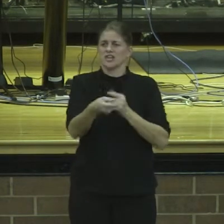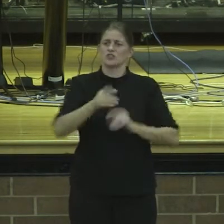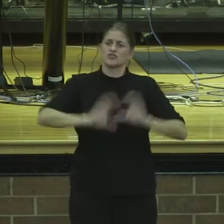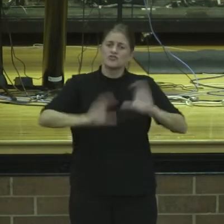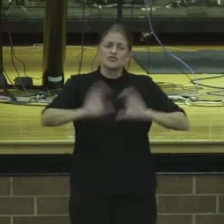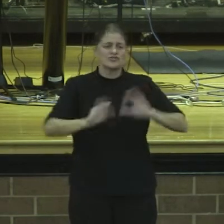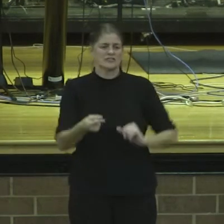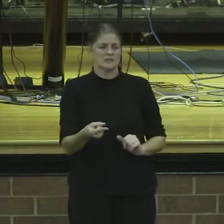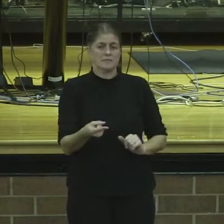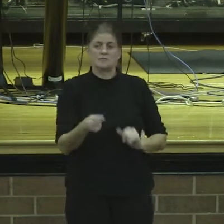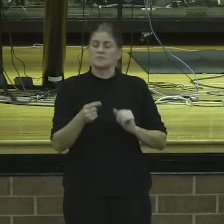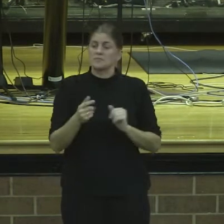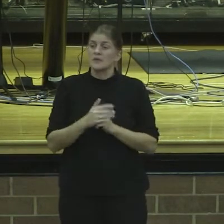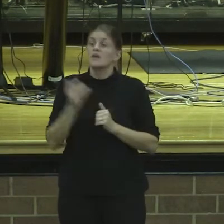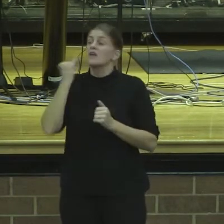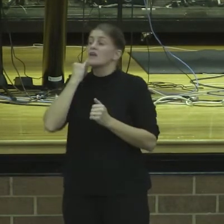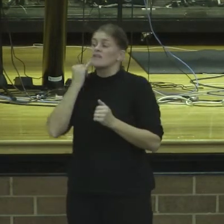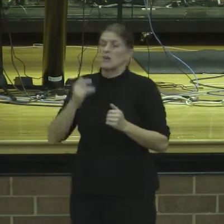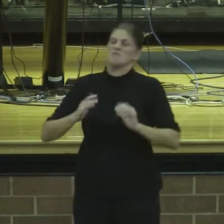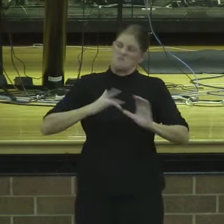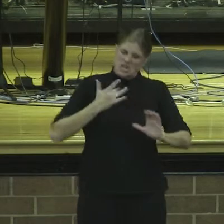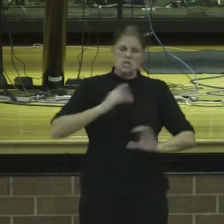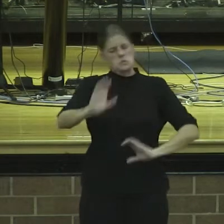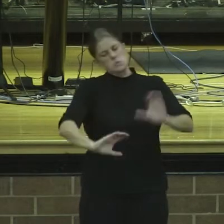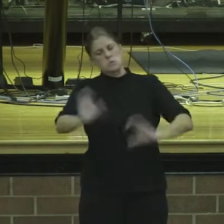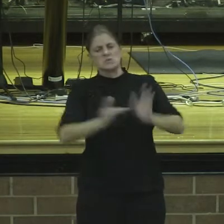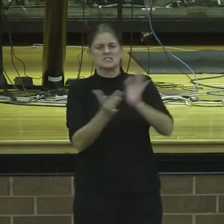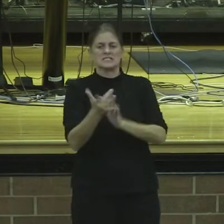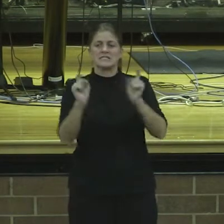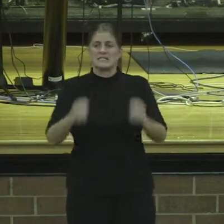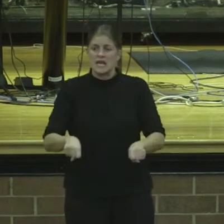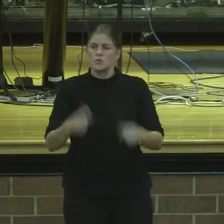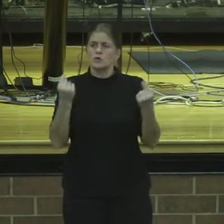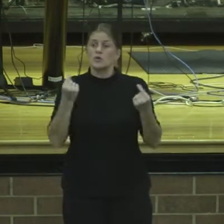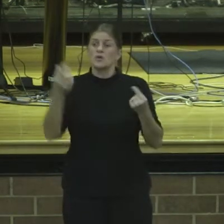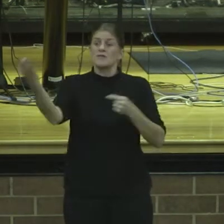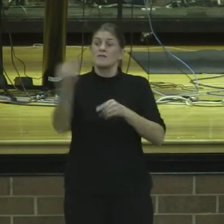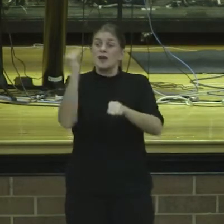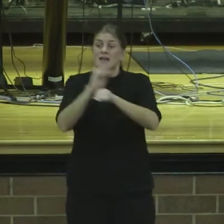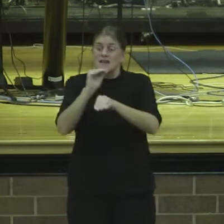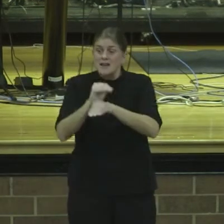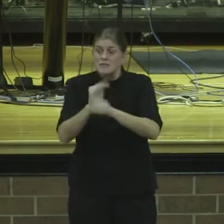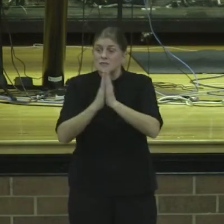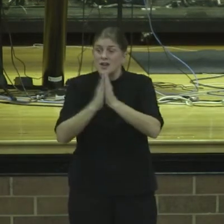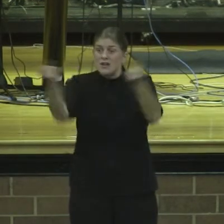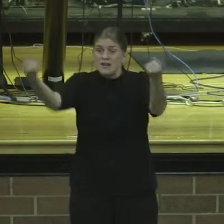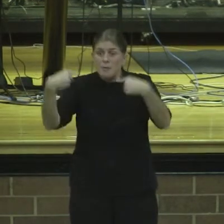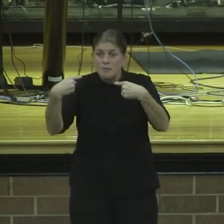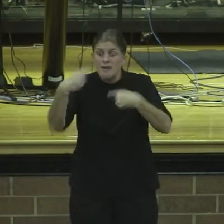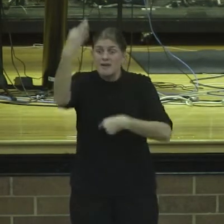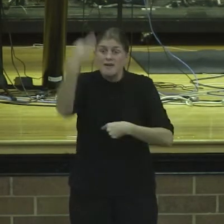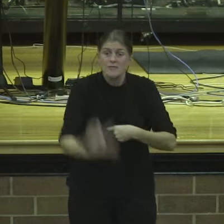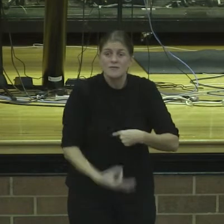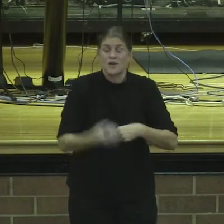Another way to learn how to pray a little bit more, if you want to go deeper, once you got that down, come to Friday night prayers. We meet at the Olivet Church at 7 o'clock every Friday night.